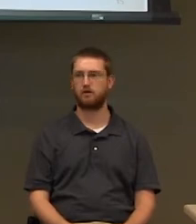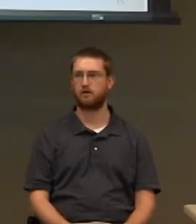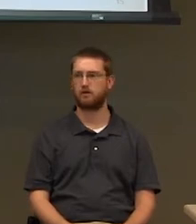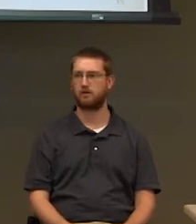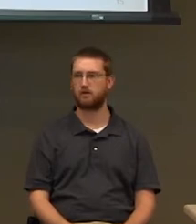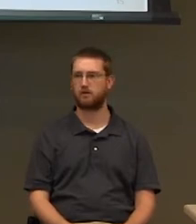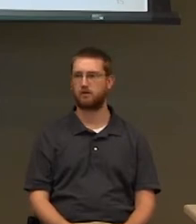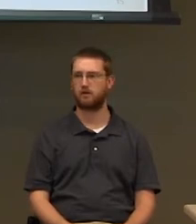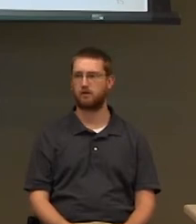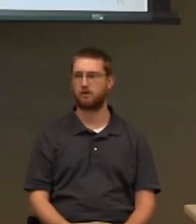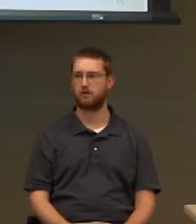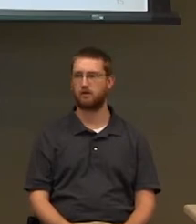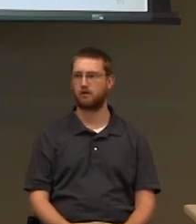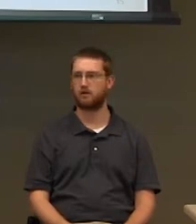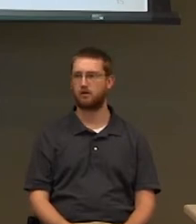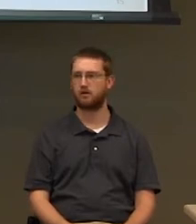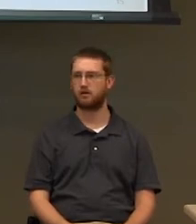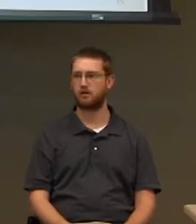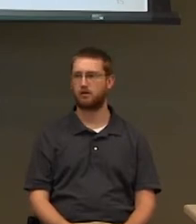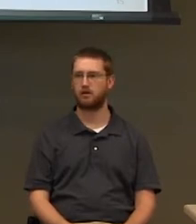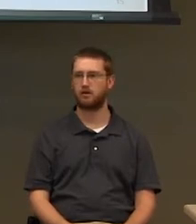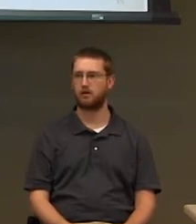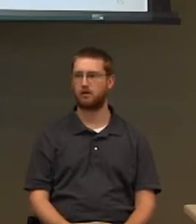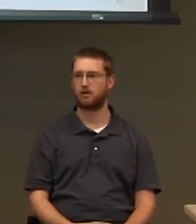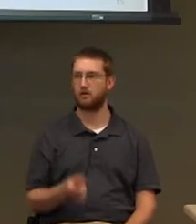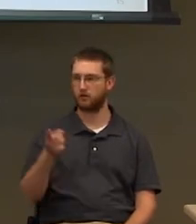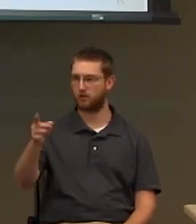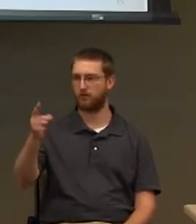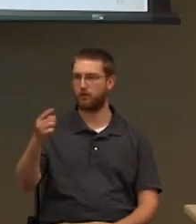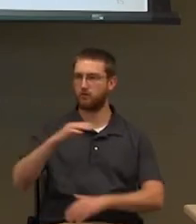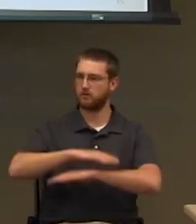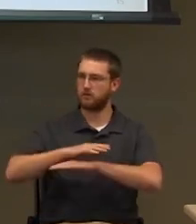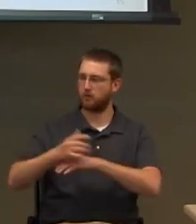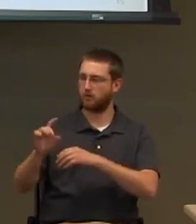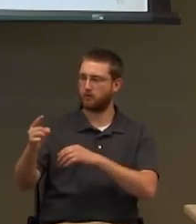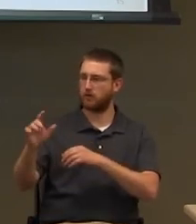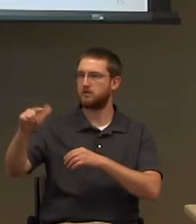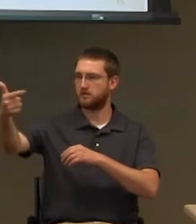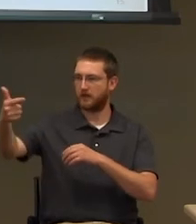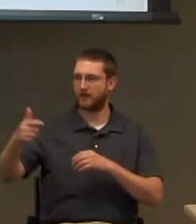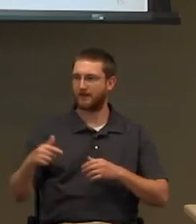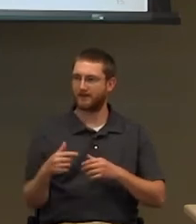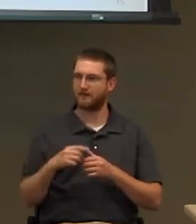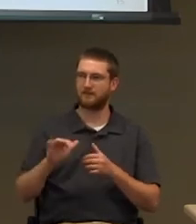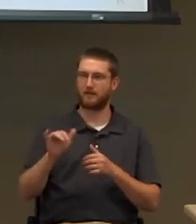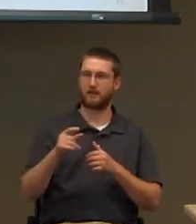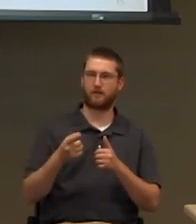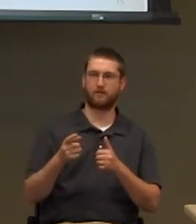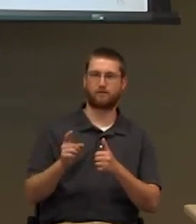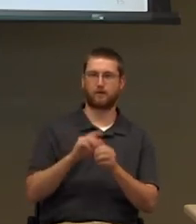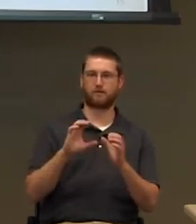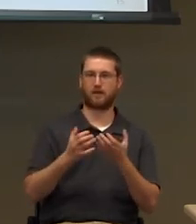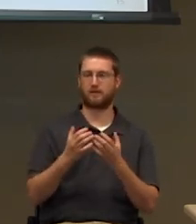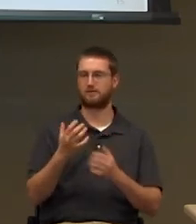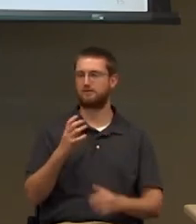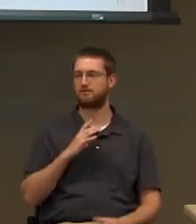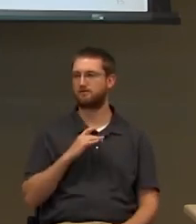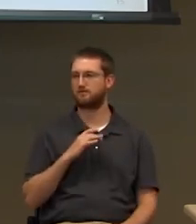I'll get to you next. I don't know, you first. You're at the table. You get priority. It's like first class, man.